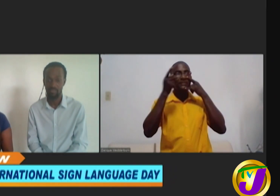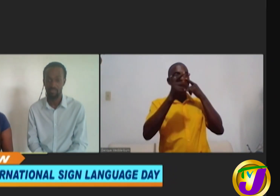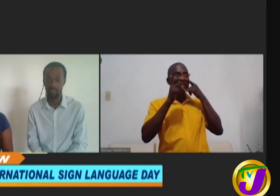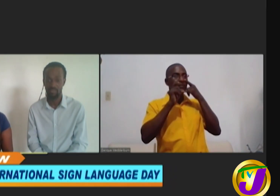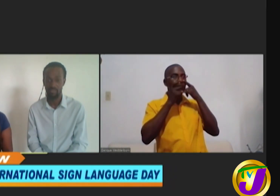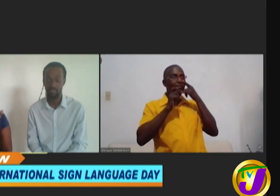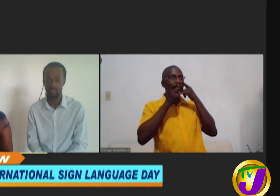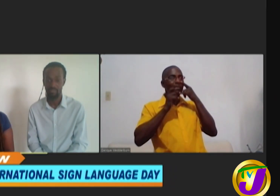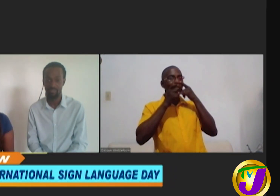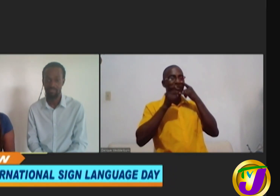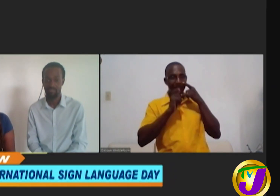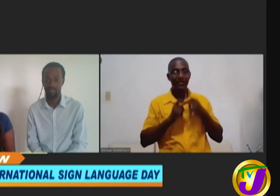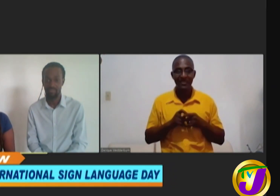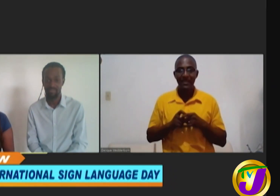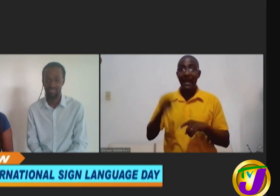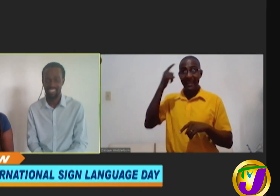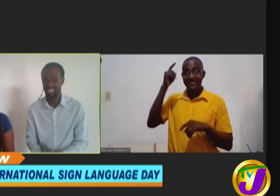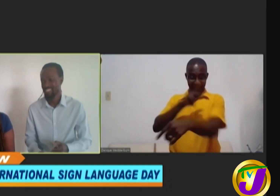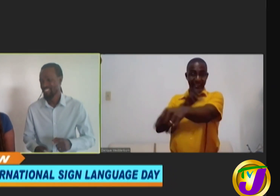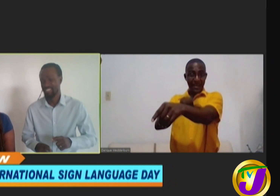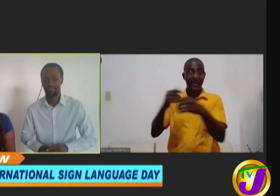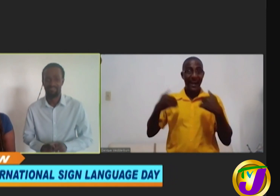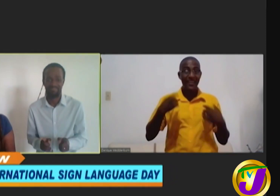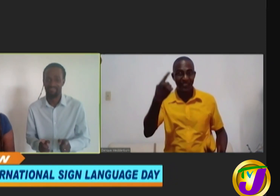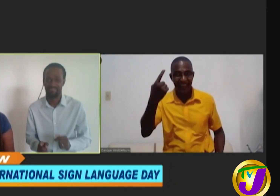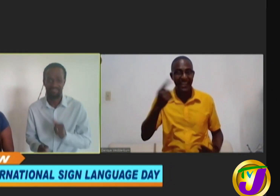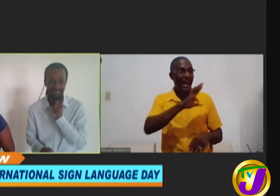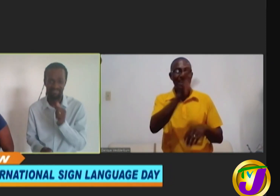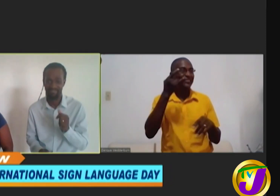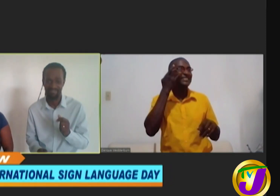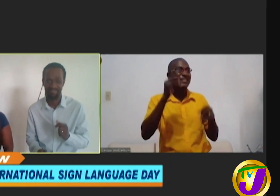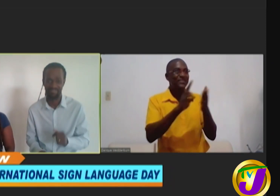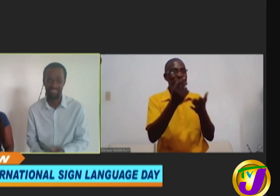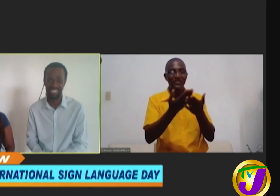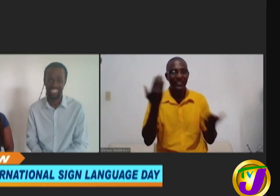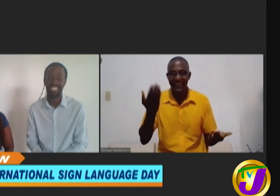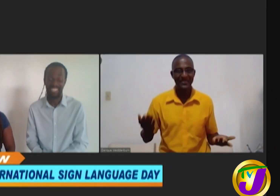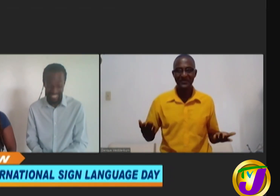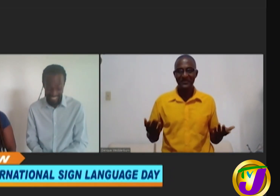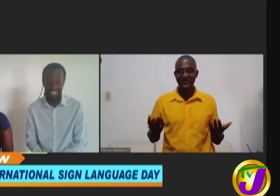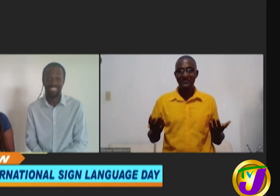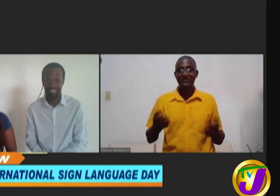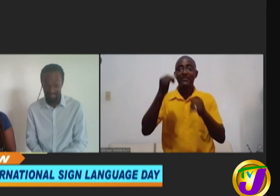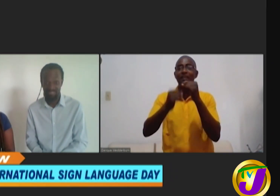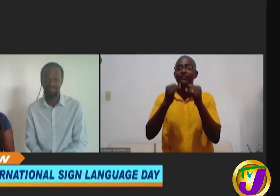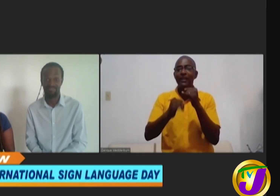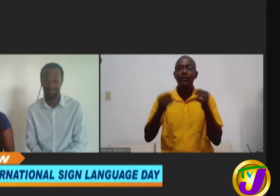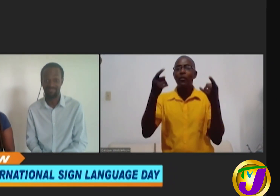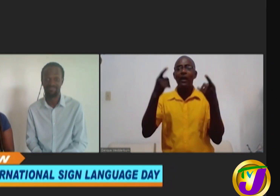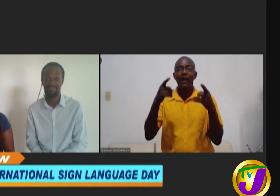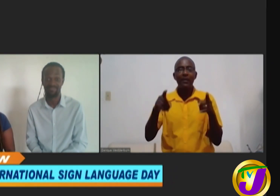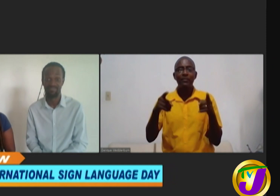Fantastic. All I right. believe Kamar has one. I've never seen him wear it. All right. Finally, what happens today? What happens